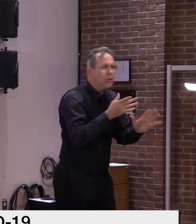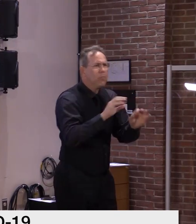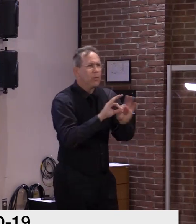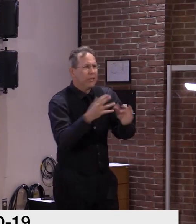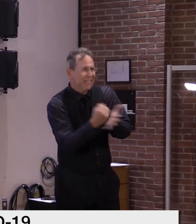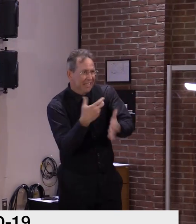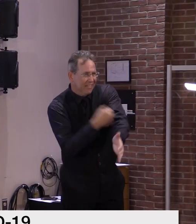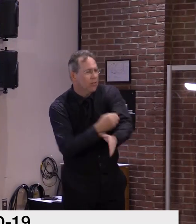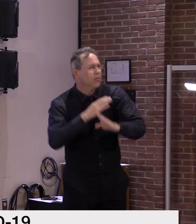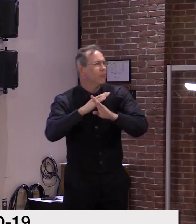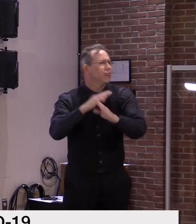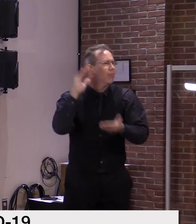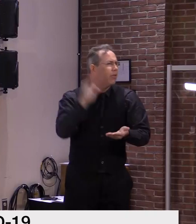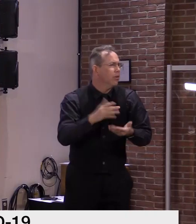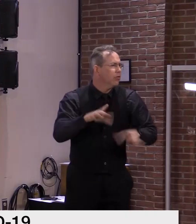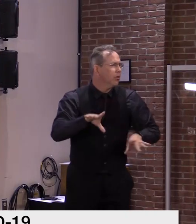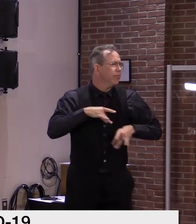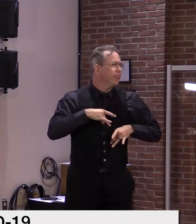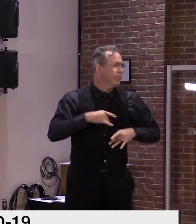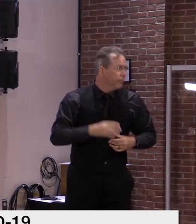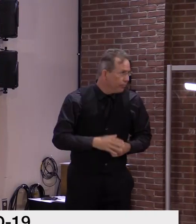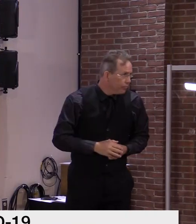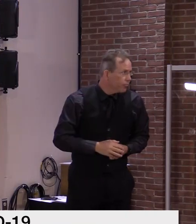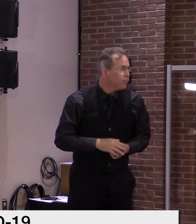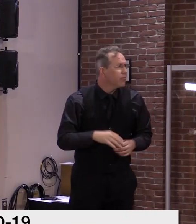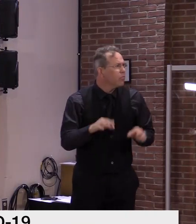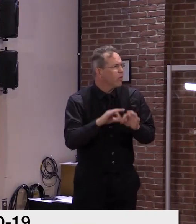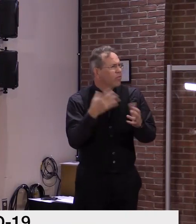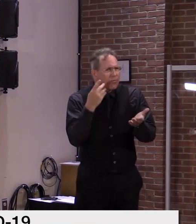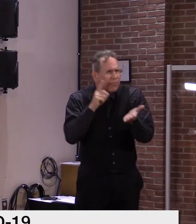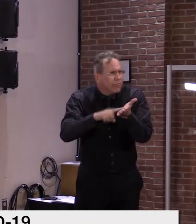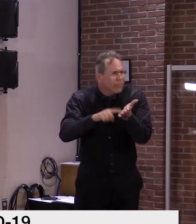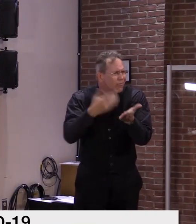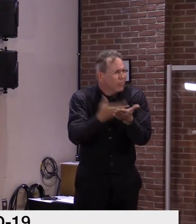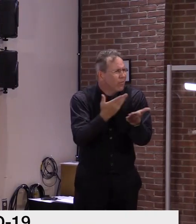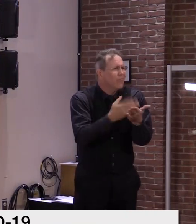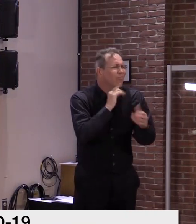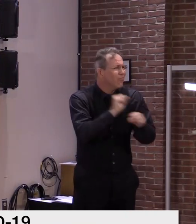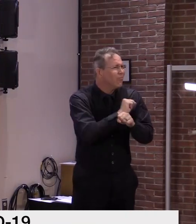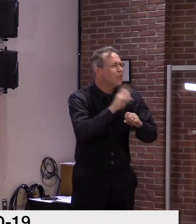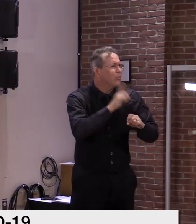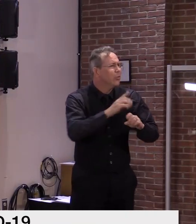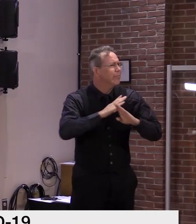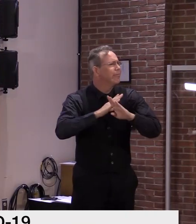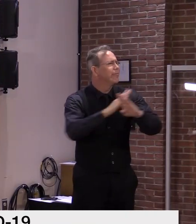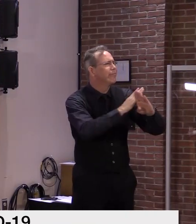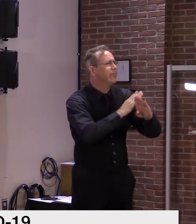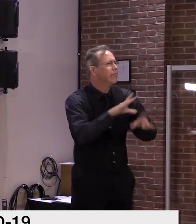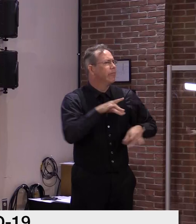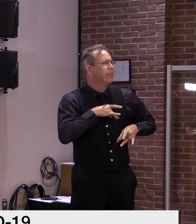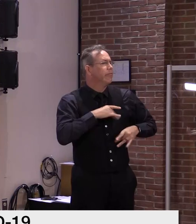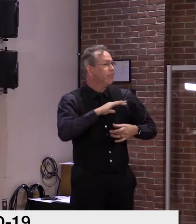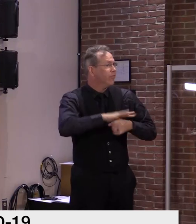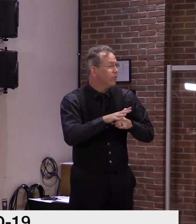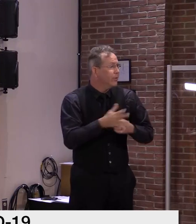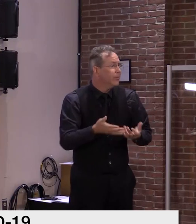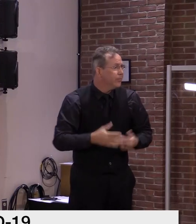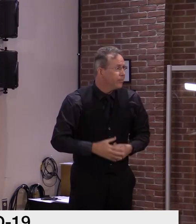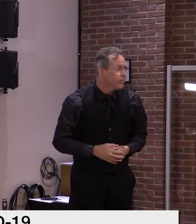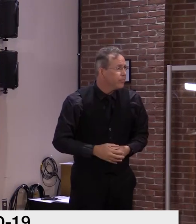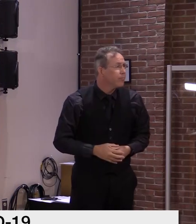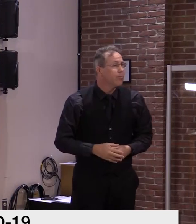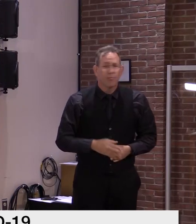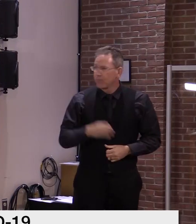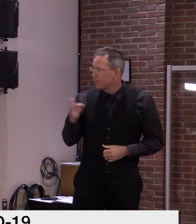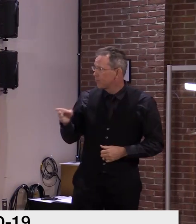protection. Looking at cases across Vermont, we also see widespread improvement here, with 12 of Vermont's 14 counties seeing a decrease,